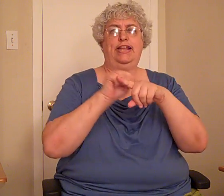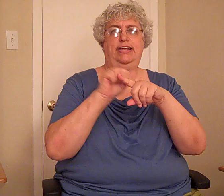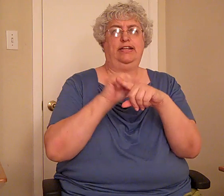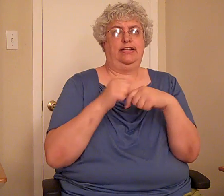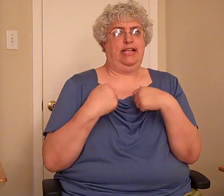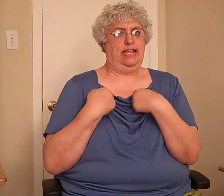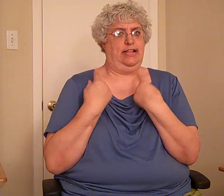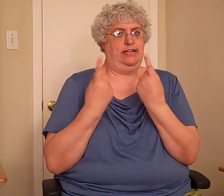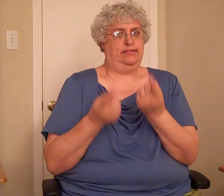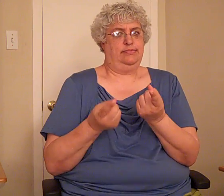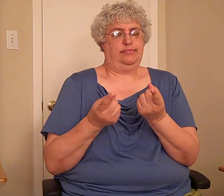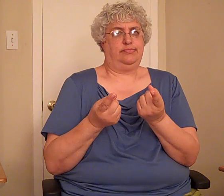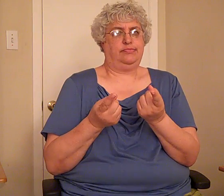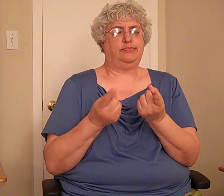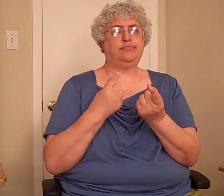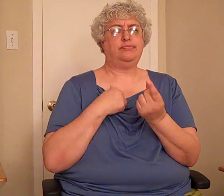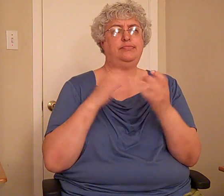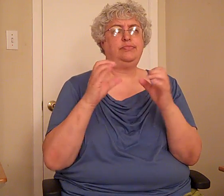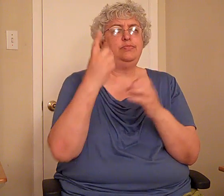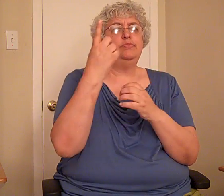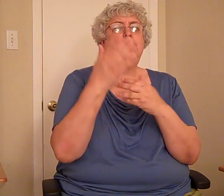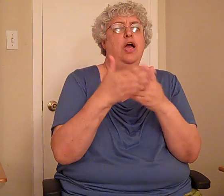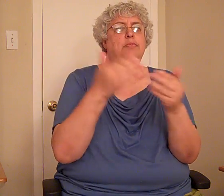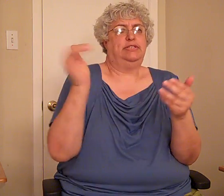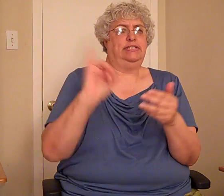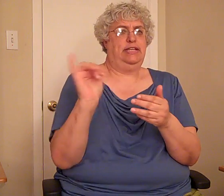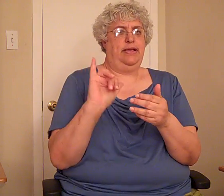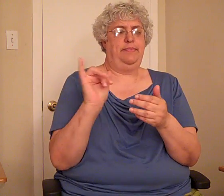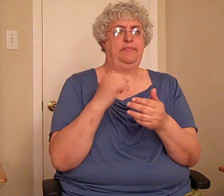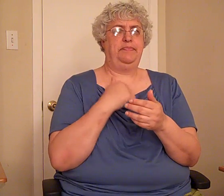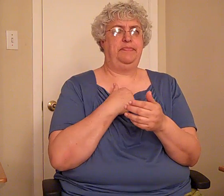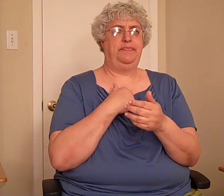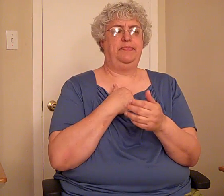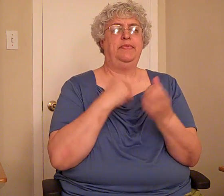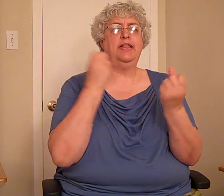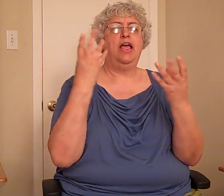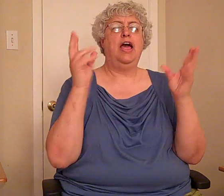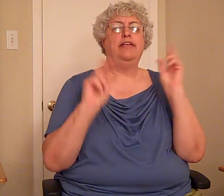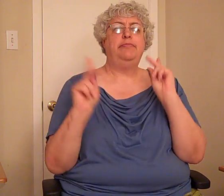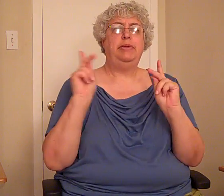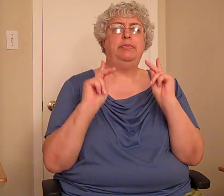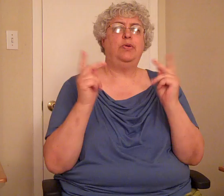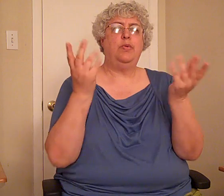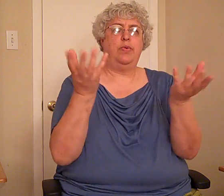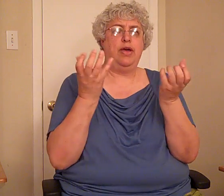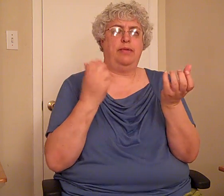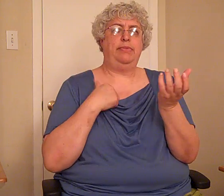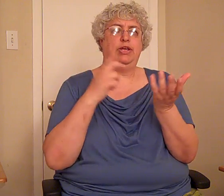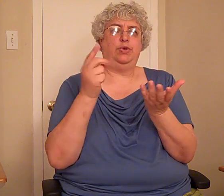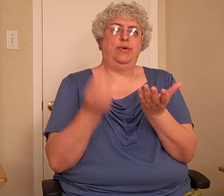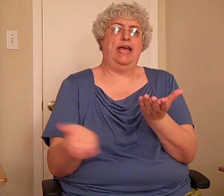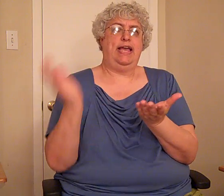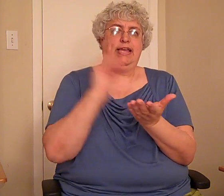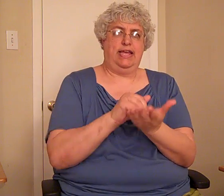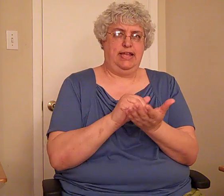and did one similar to this, and I just had a whole bunch of people that wanted me to do it again.